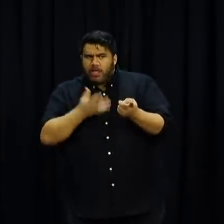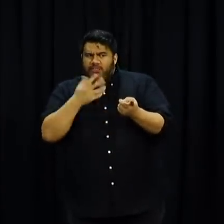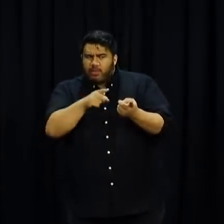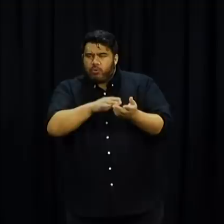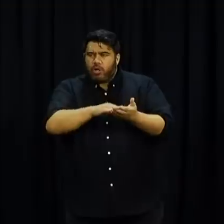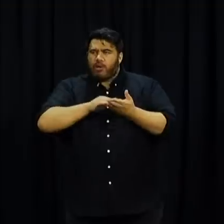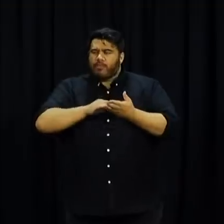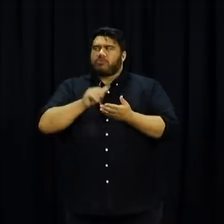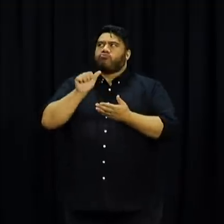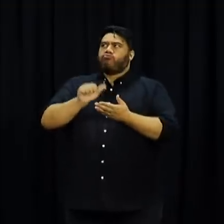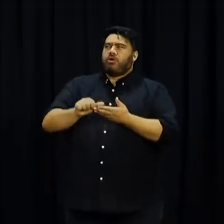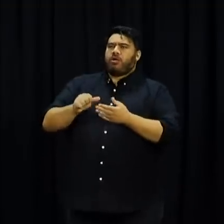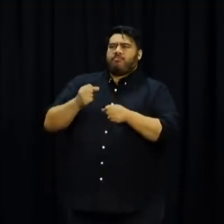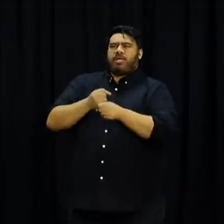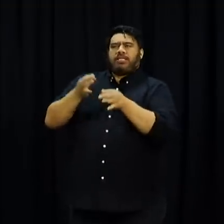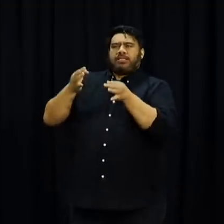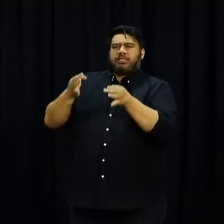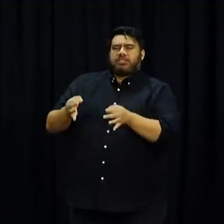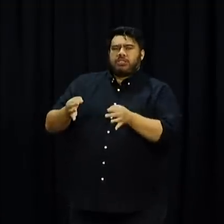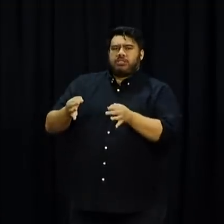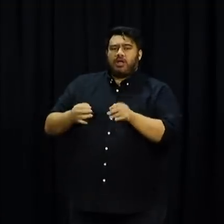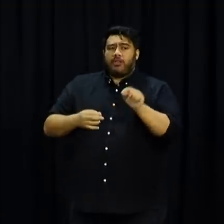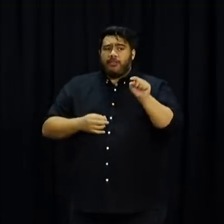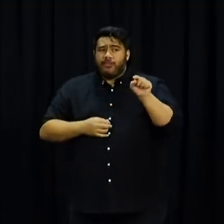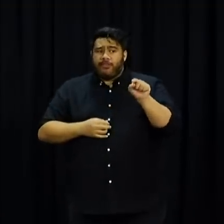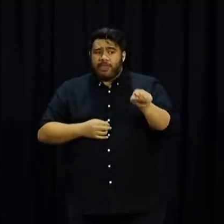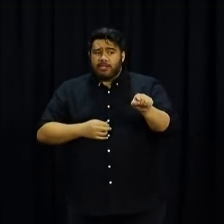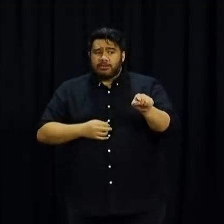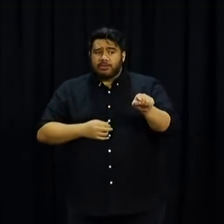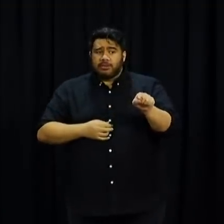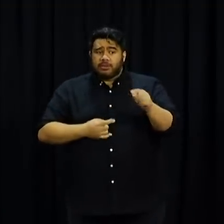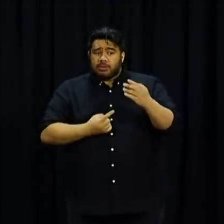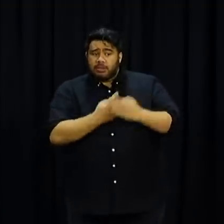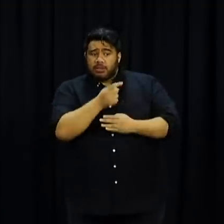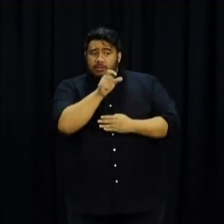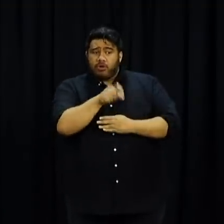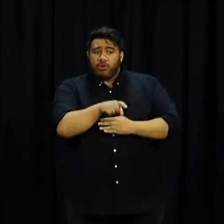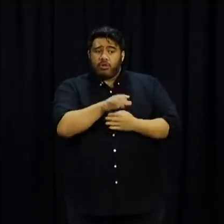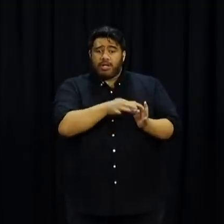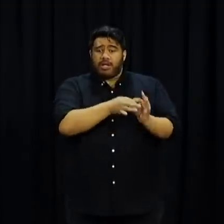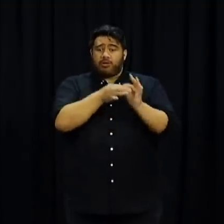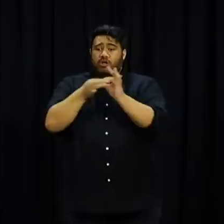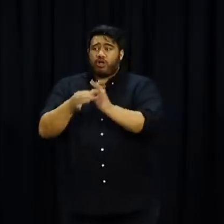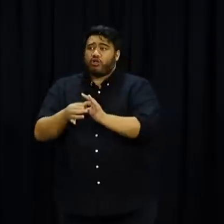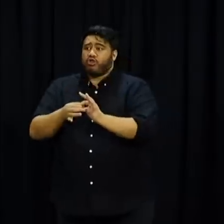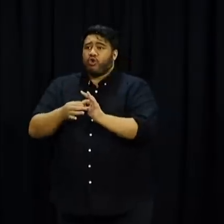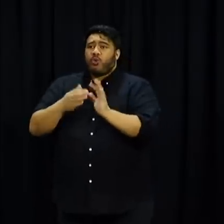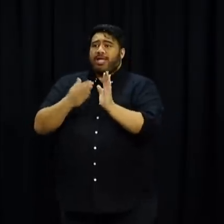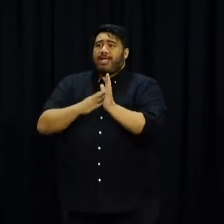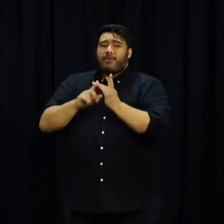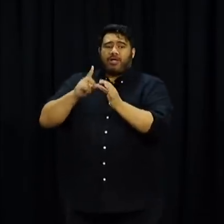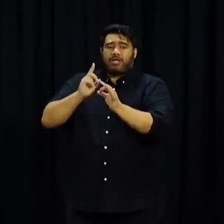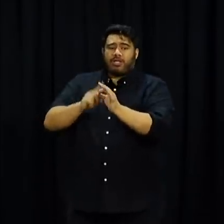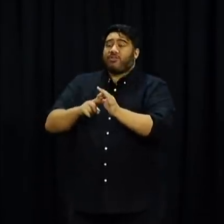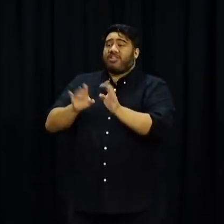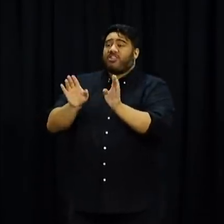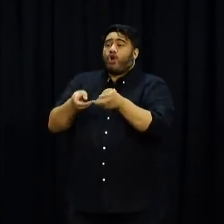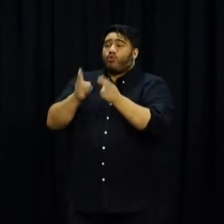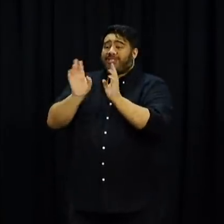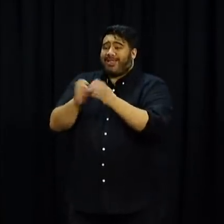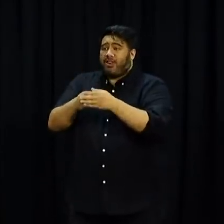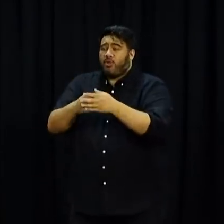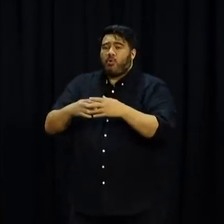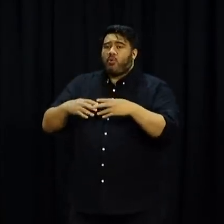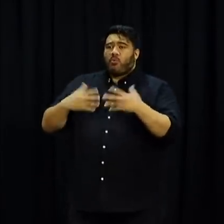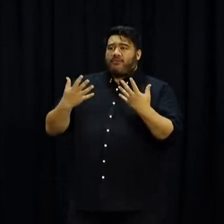information as to whether or not the cases are connected to a particular MIQ or existing COVID case.